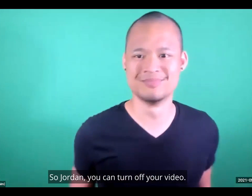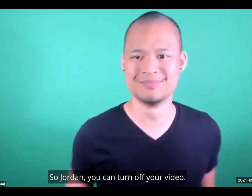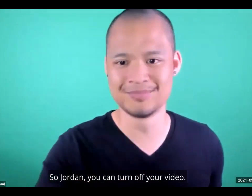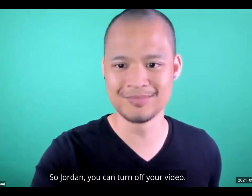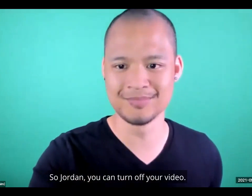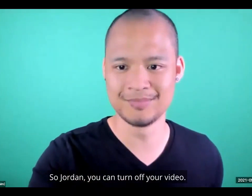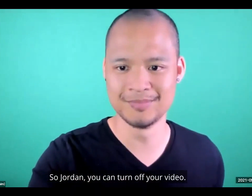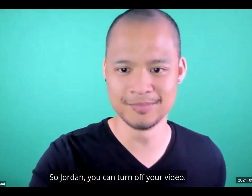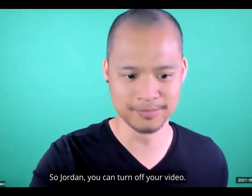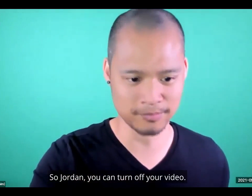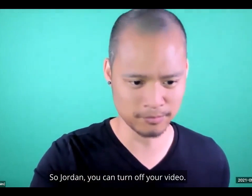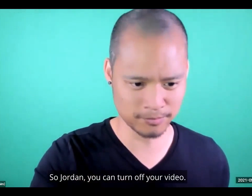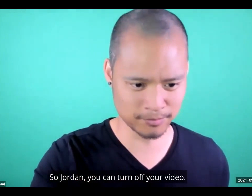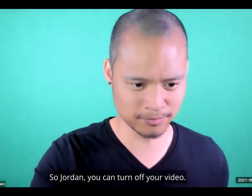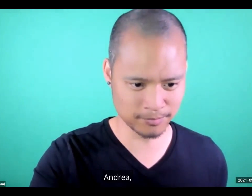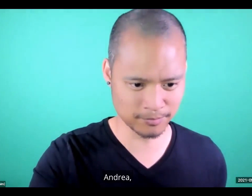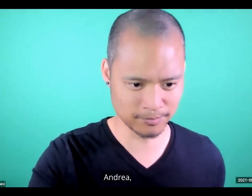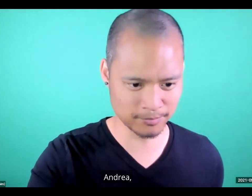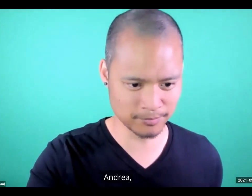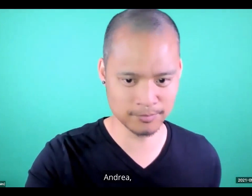So Jordan, you can turn off your video.